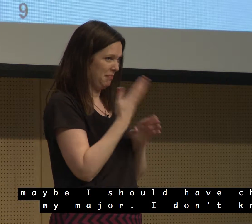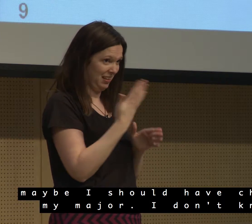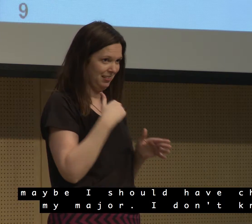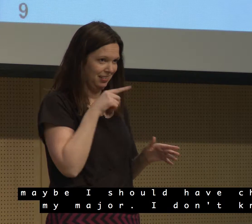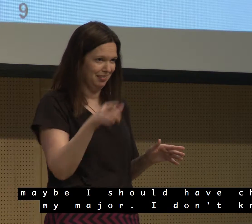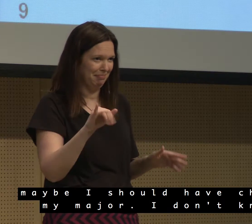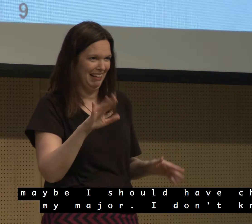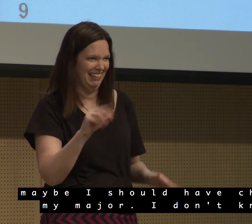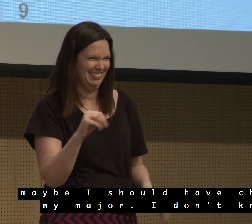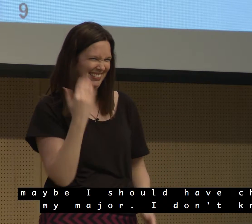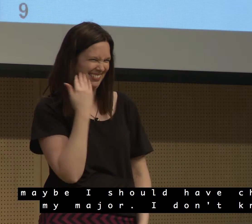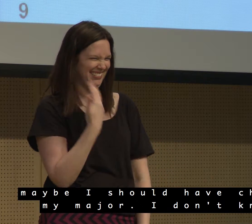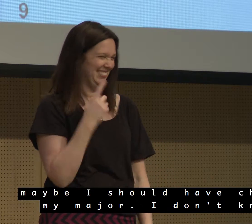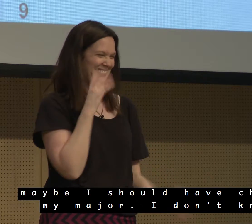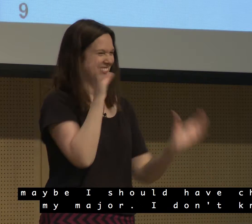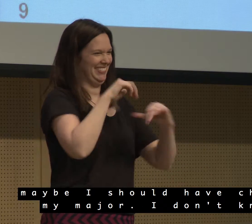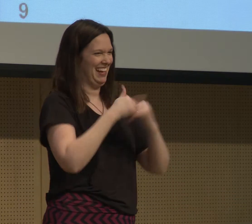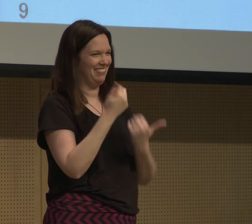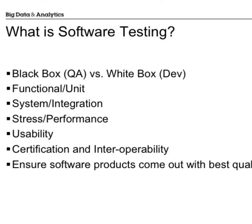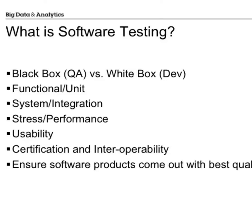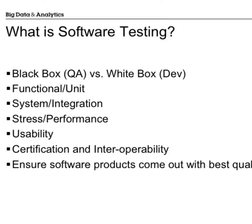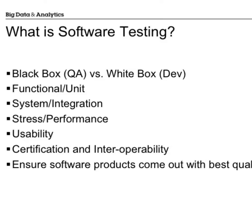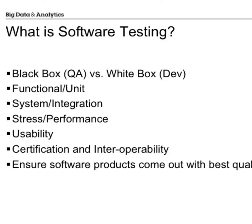maybe I should have changed my major. I don't know.